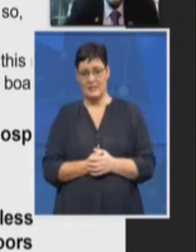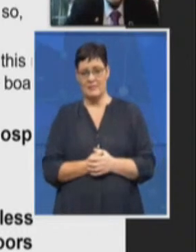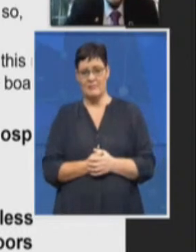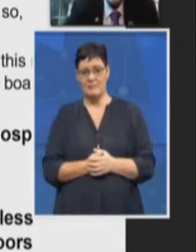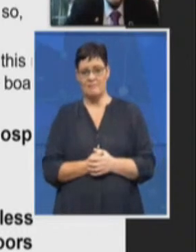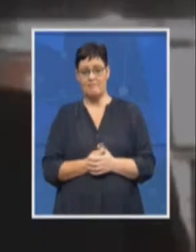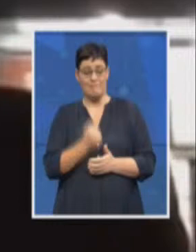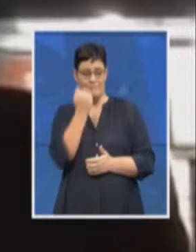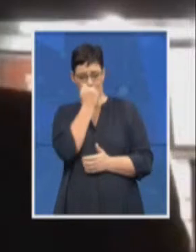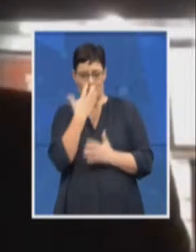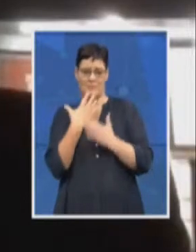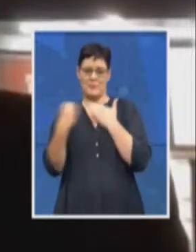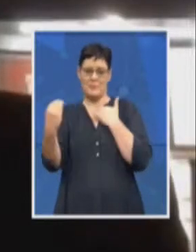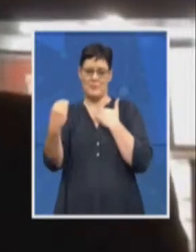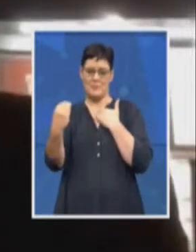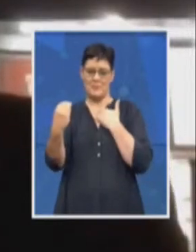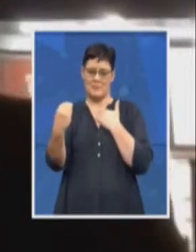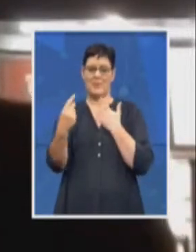helpful.